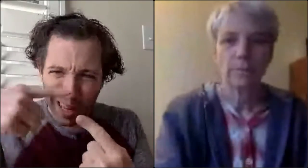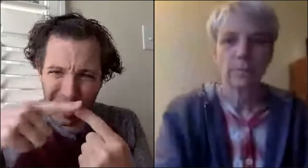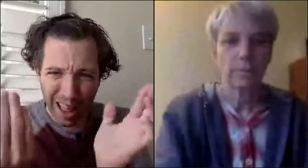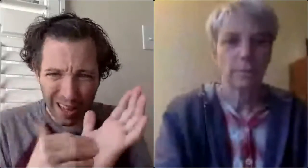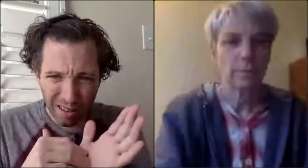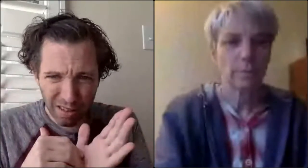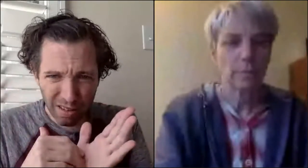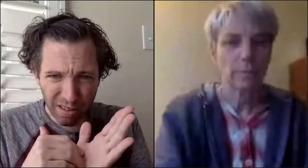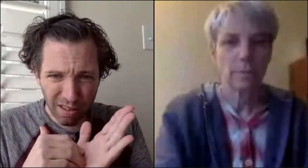okay.